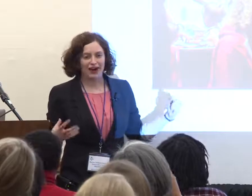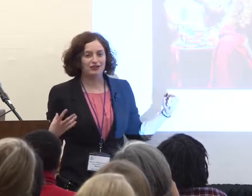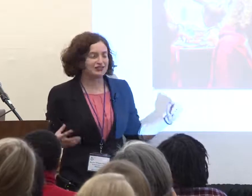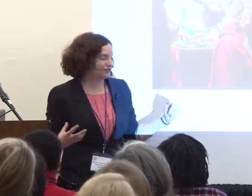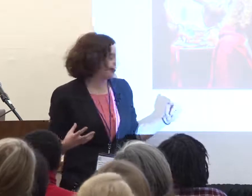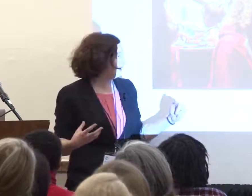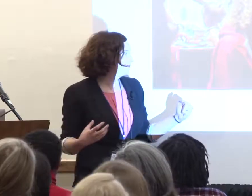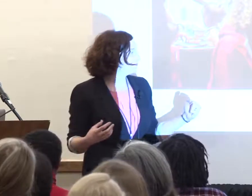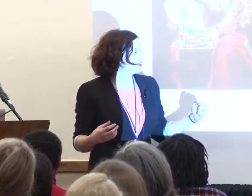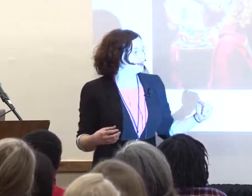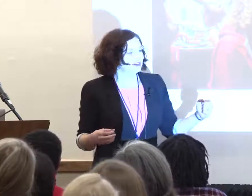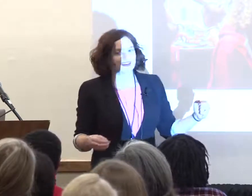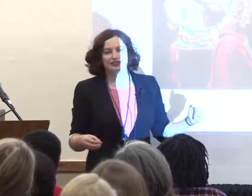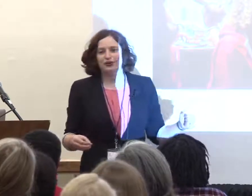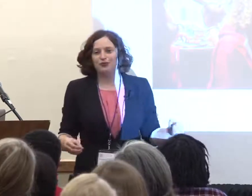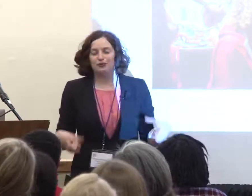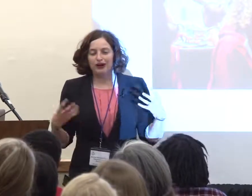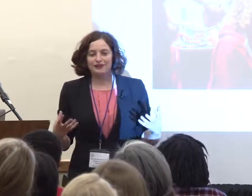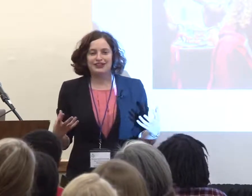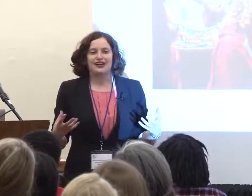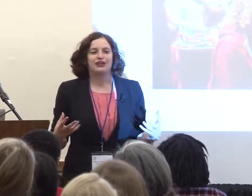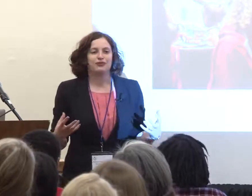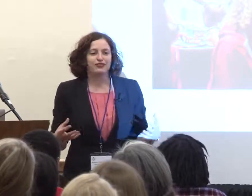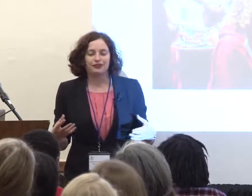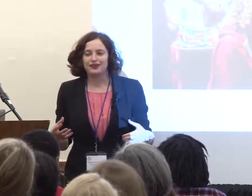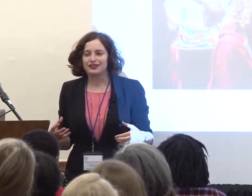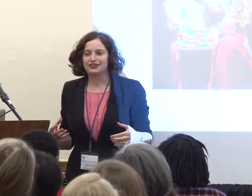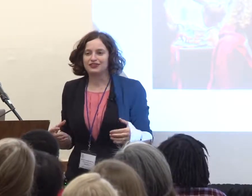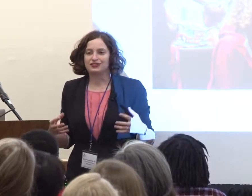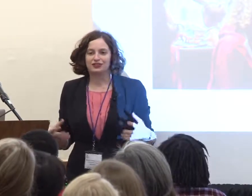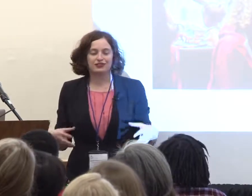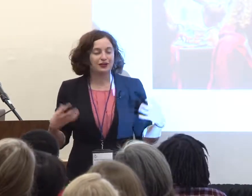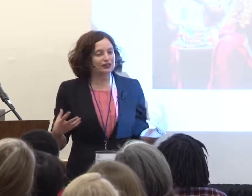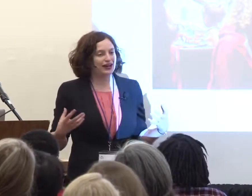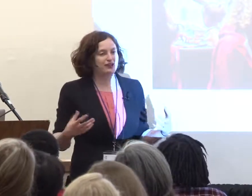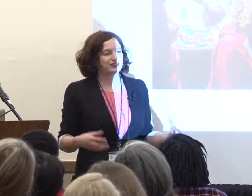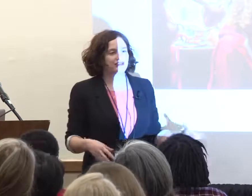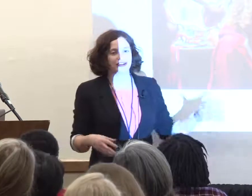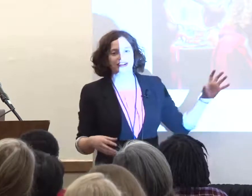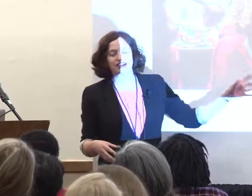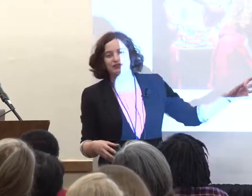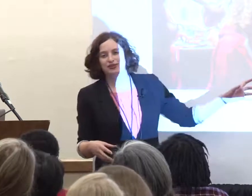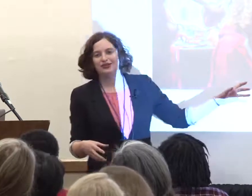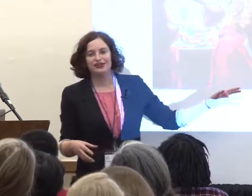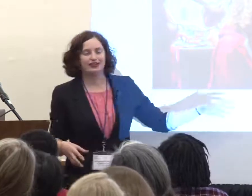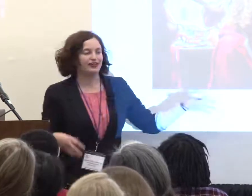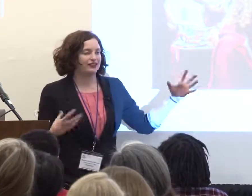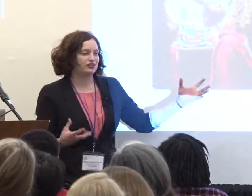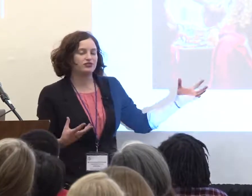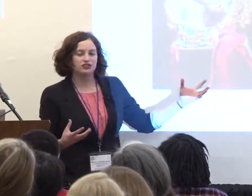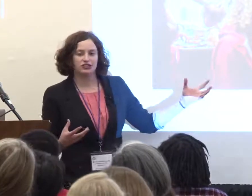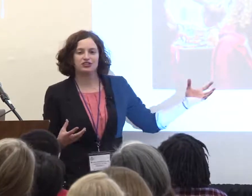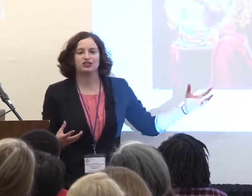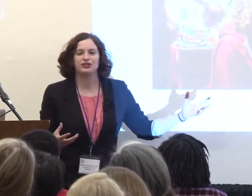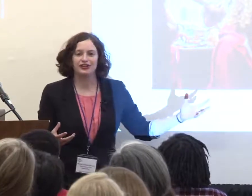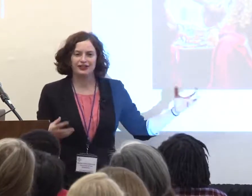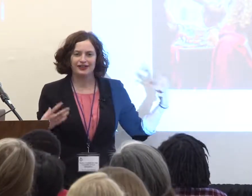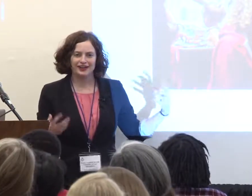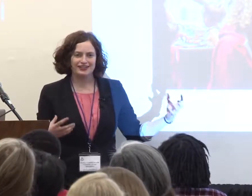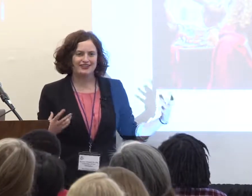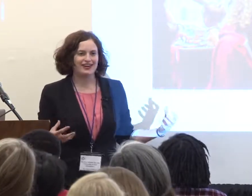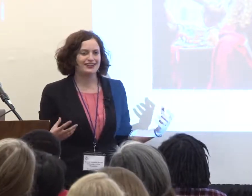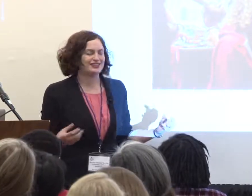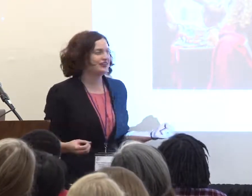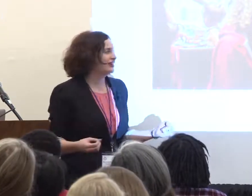Yiddish sound different. So what can we take away from this? So sometimes if you're in a community like the Jewish English community